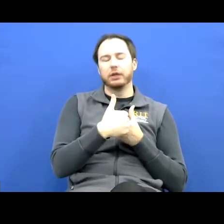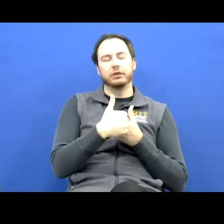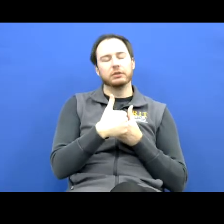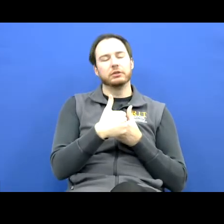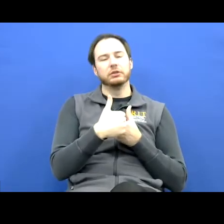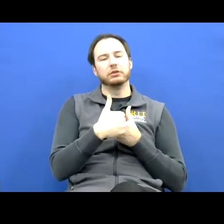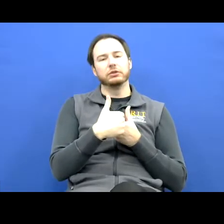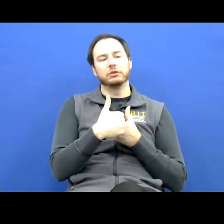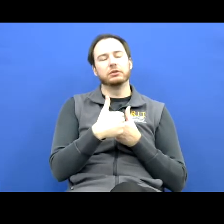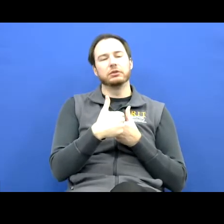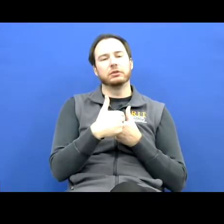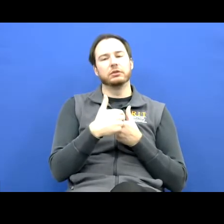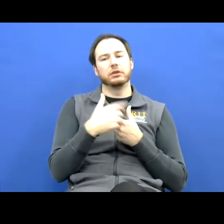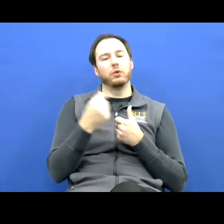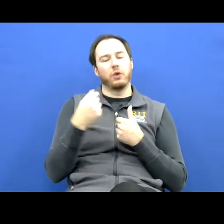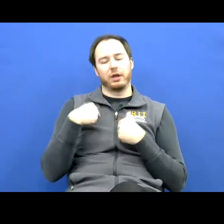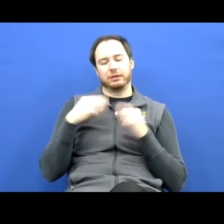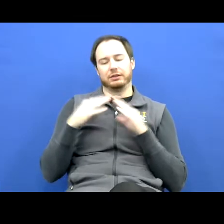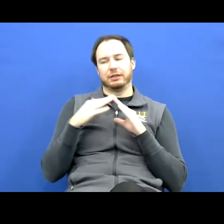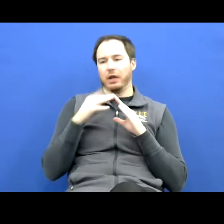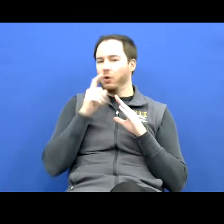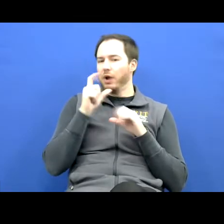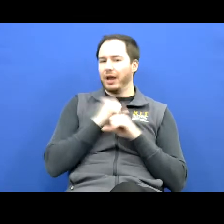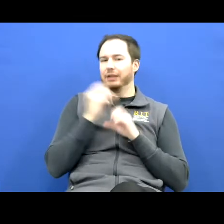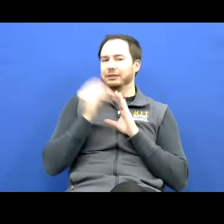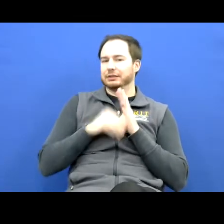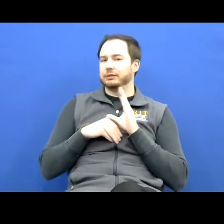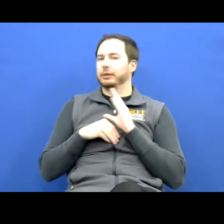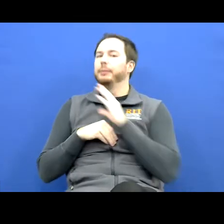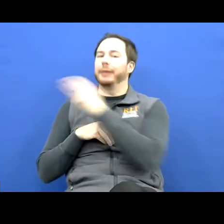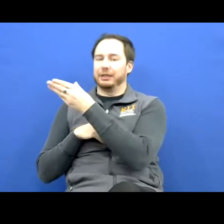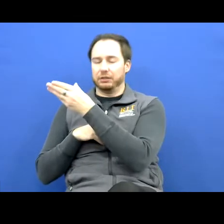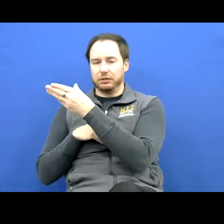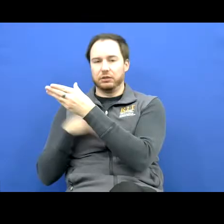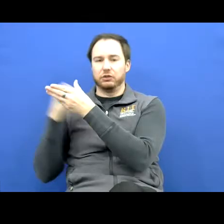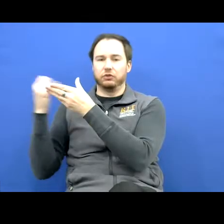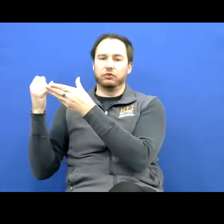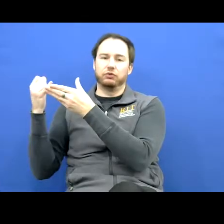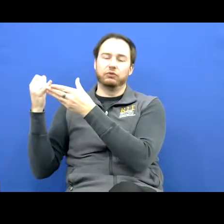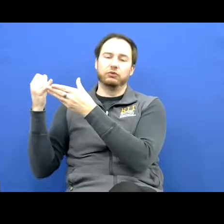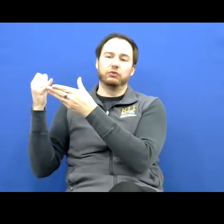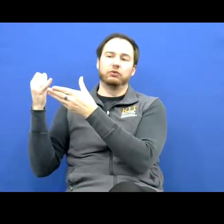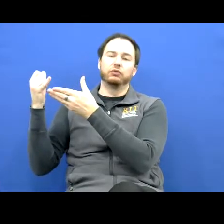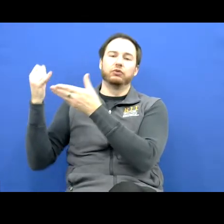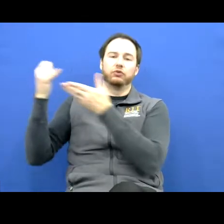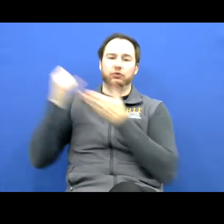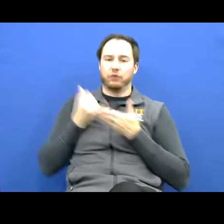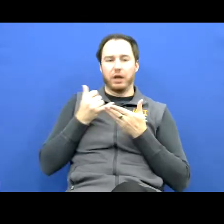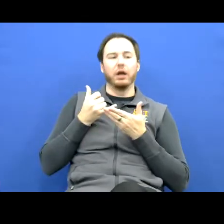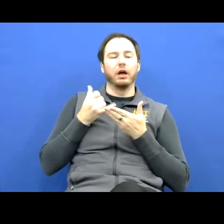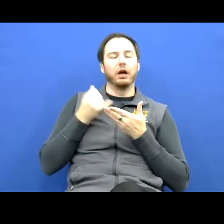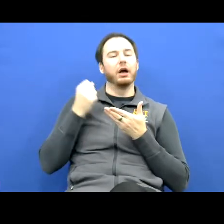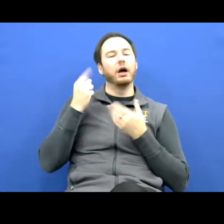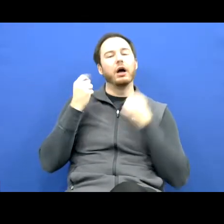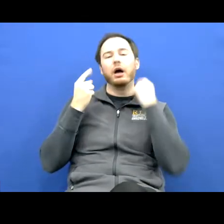basically what happens is the town submits the application, we get the grant funding, but it's